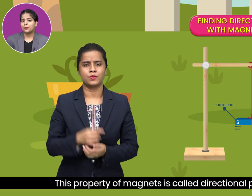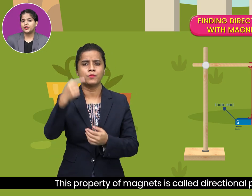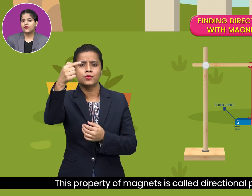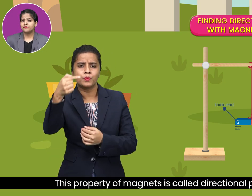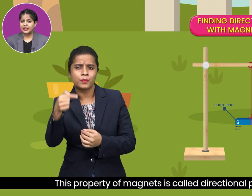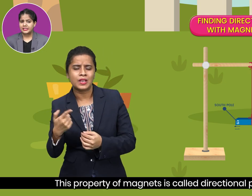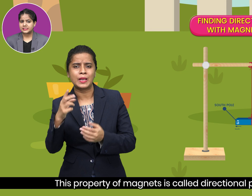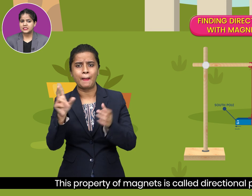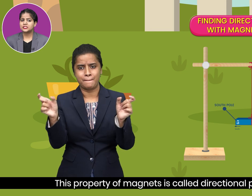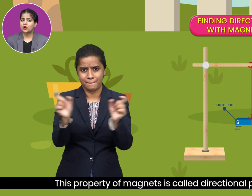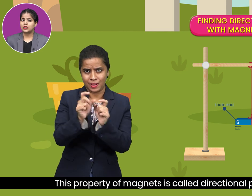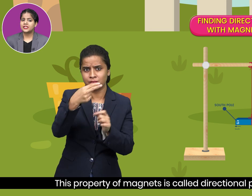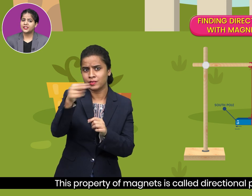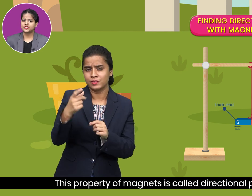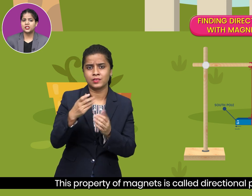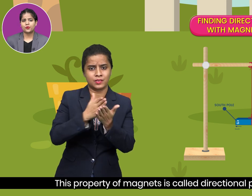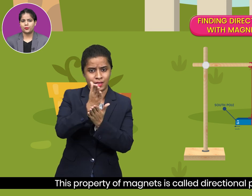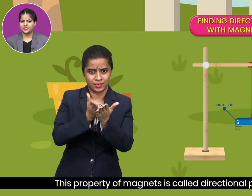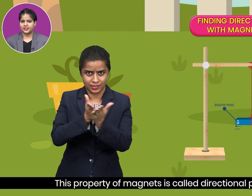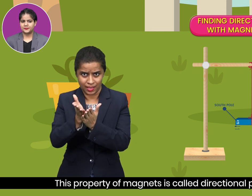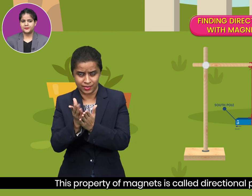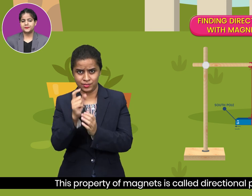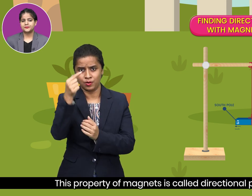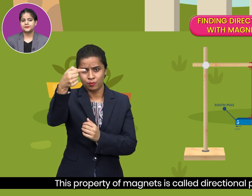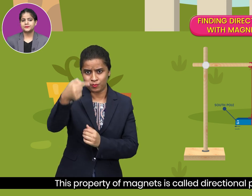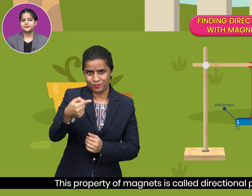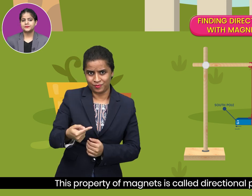This property of magnets is called directional property.